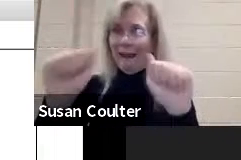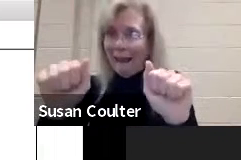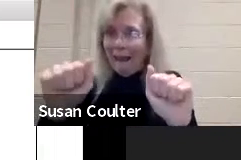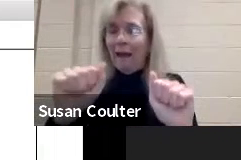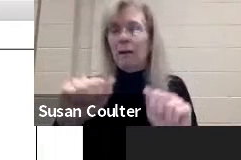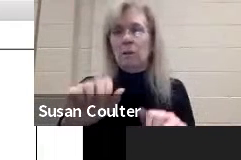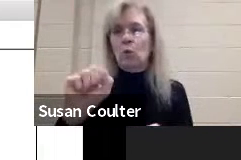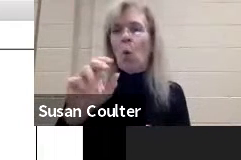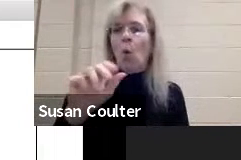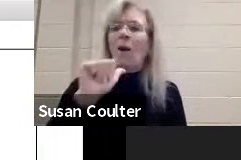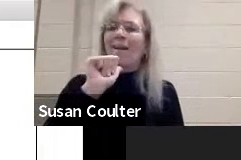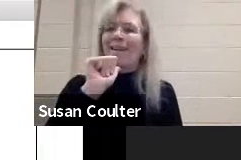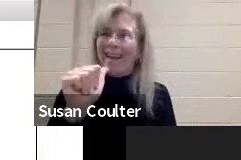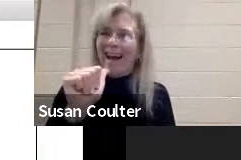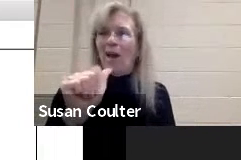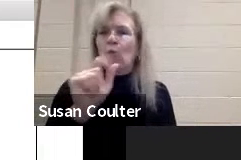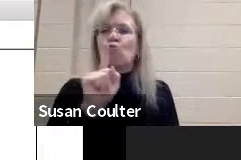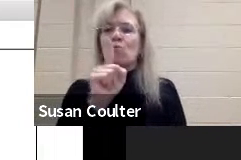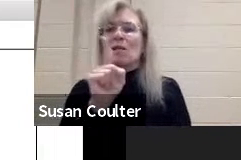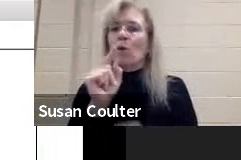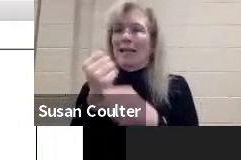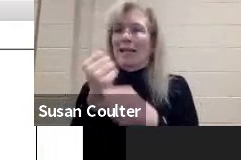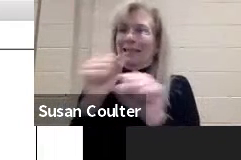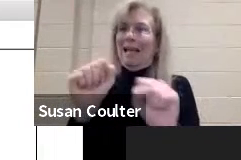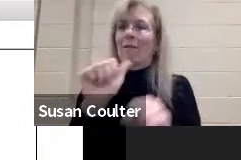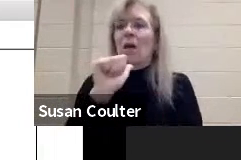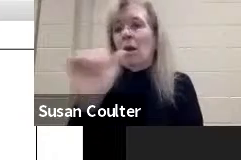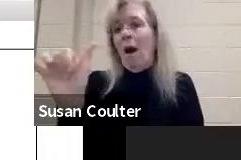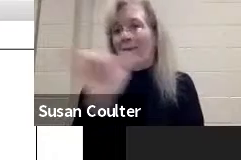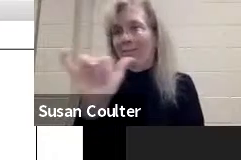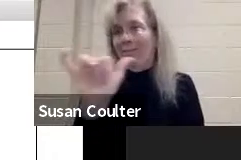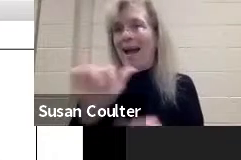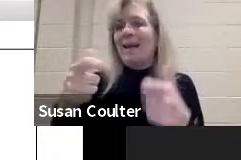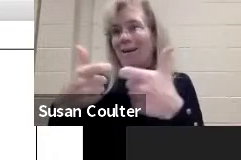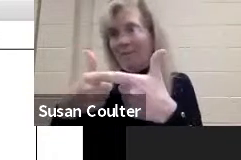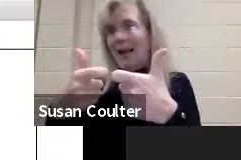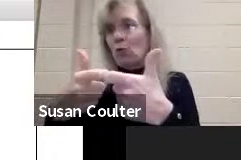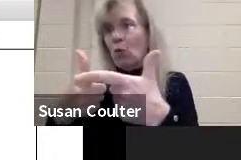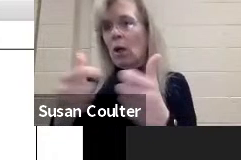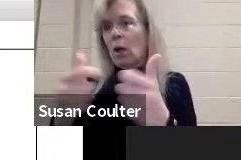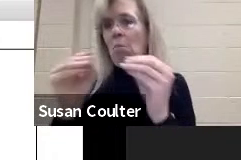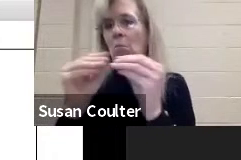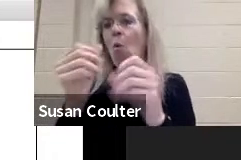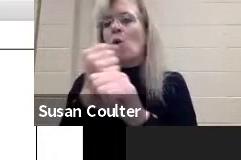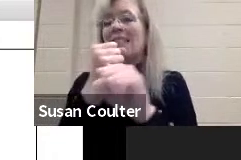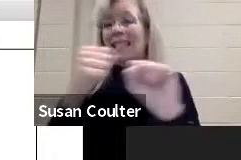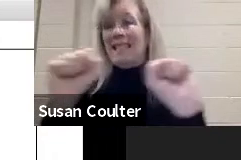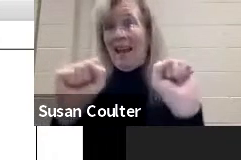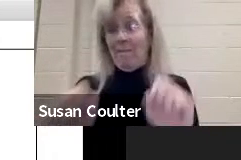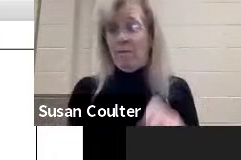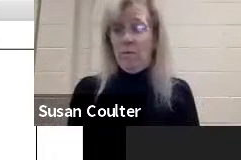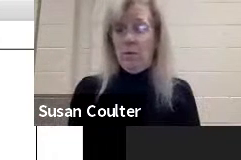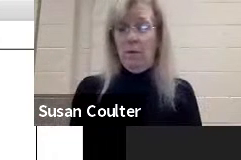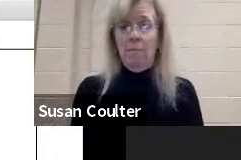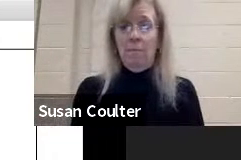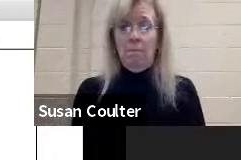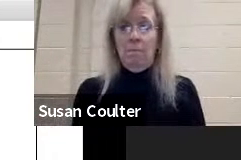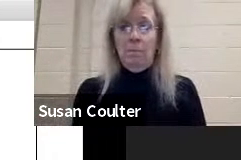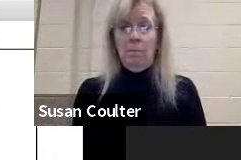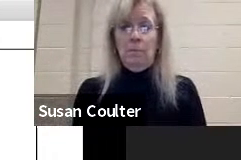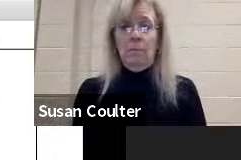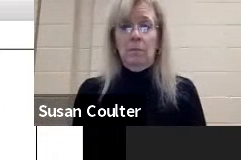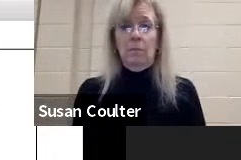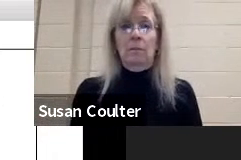the can, so not really safe, not like electric, more safe.